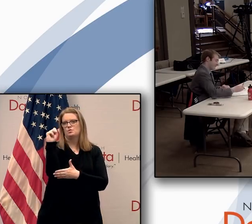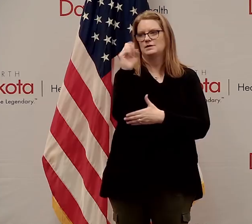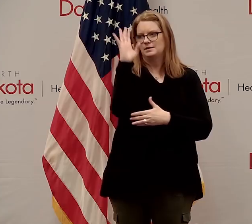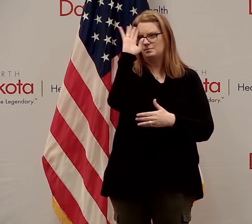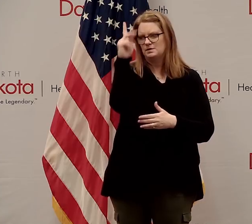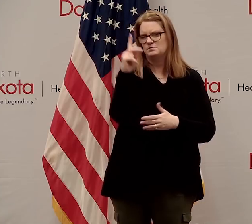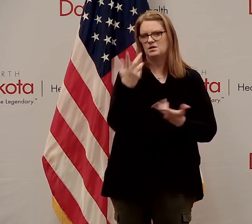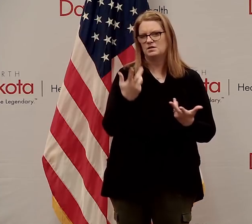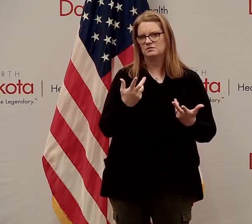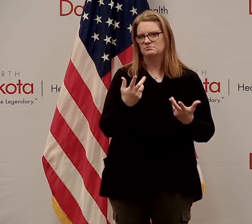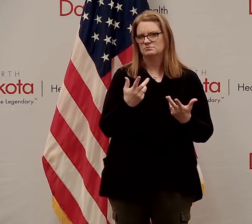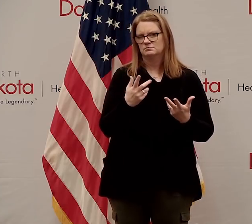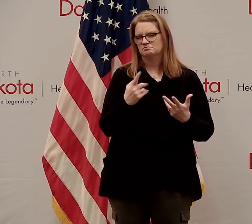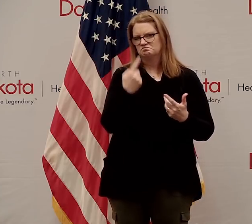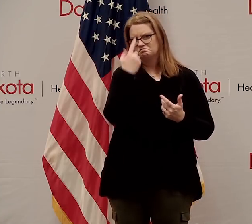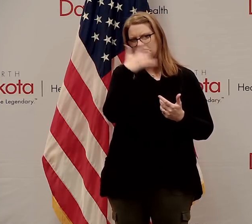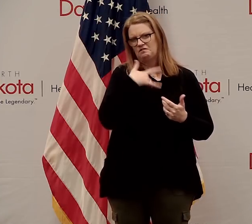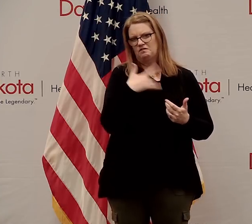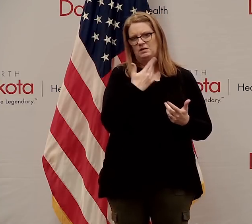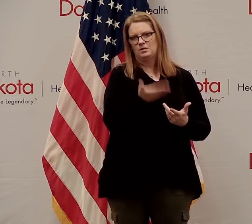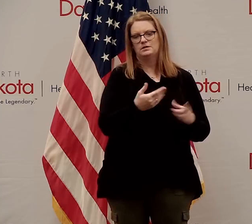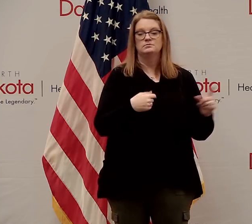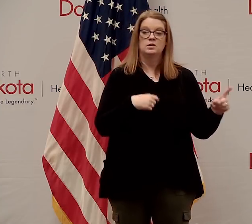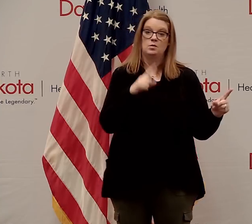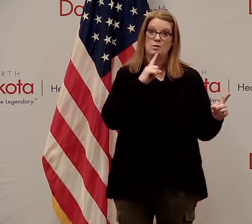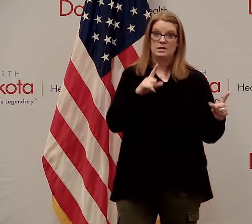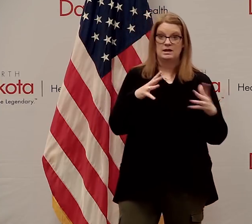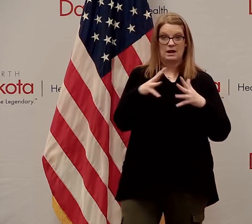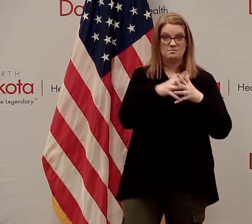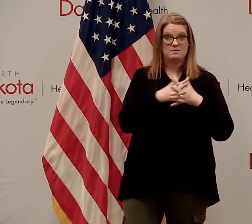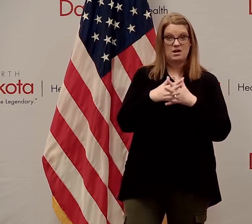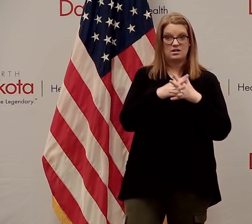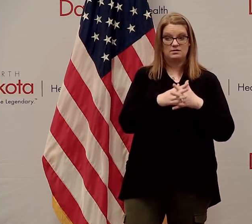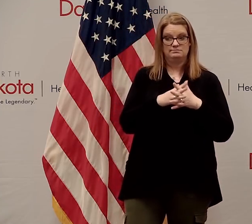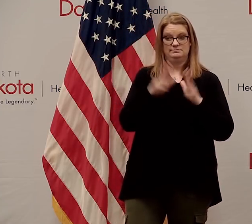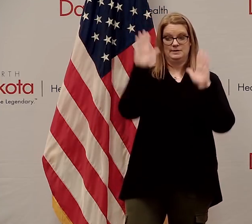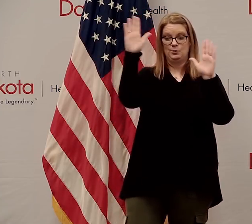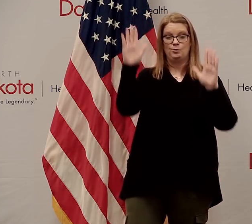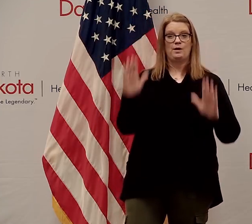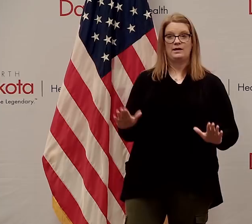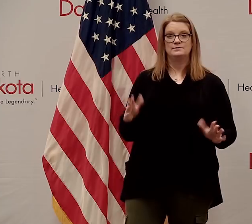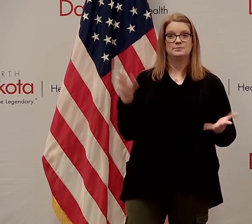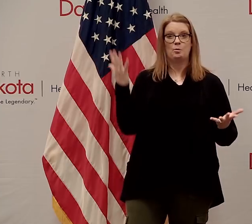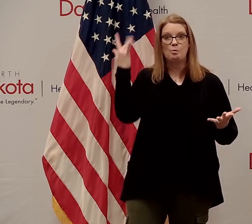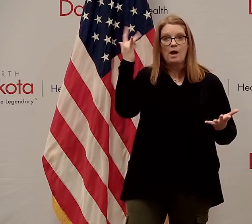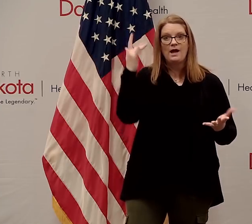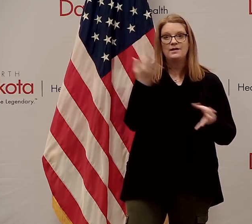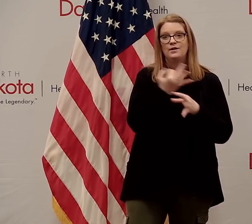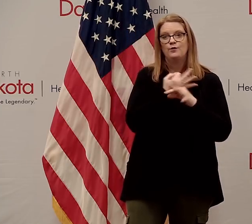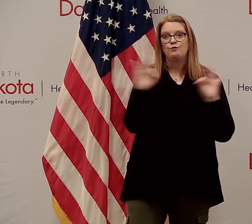think that it's one of the great things about America is freedom of speech, and so